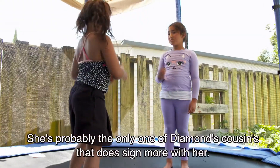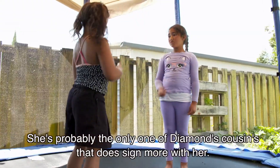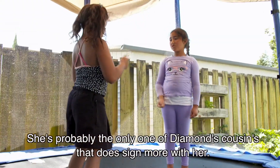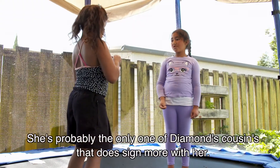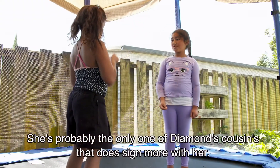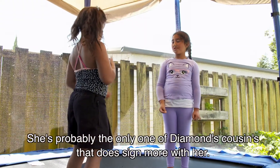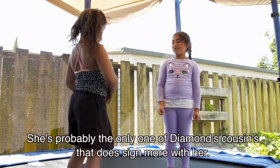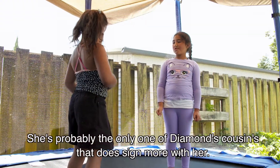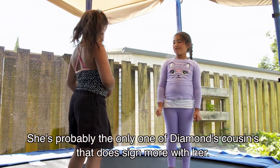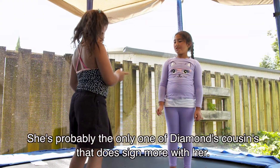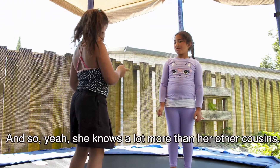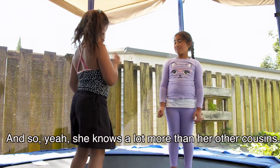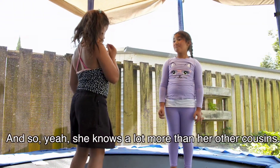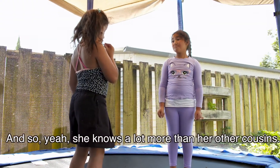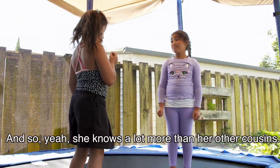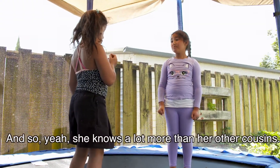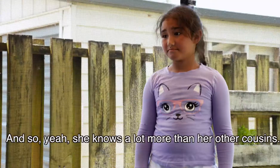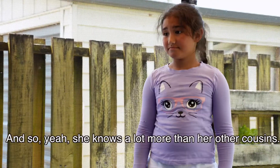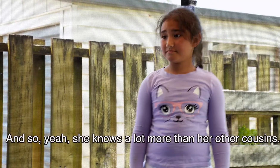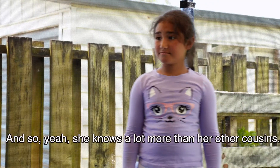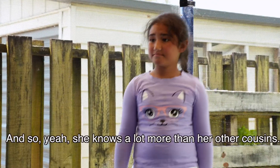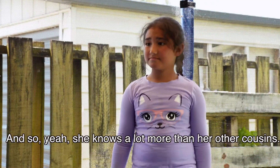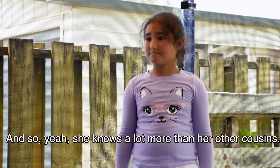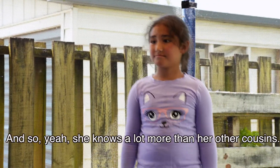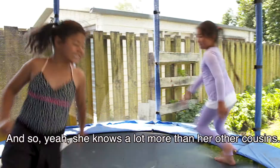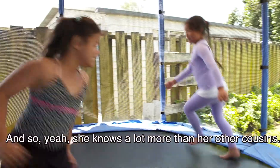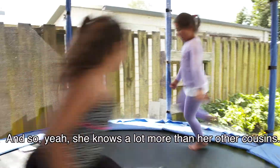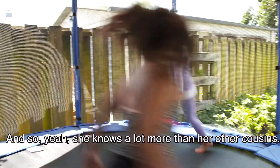more with her, and so she knows a lot more than her other cousins.